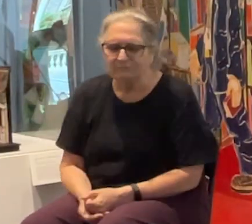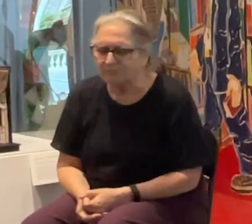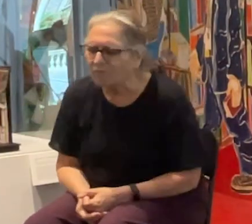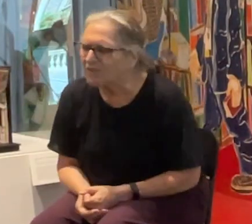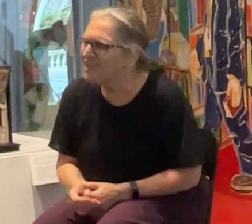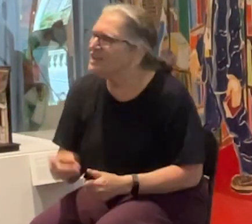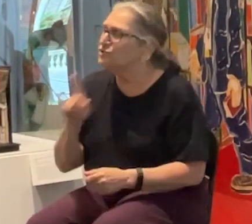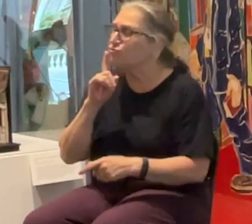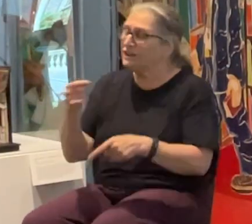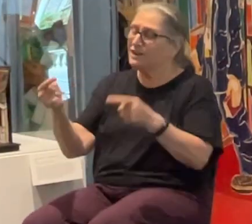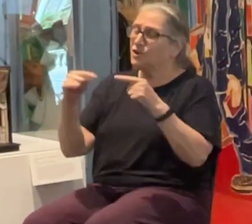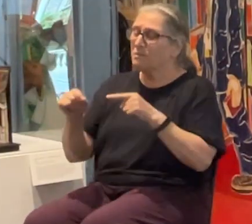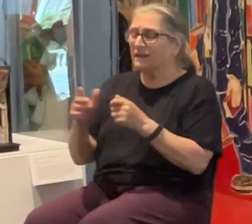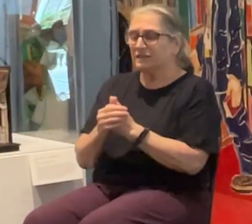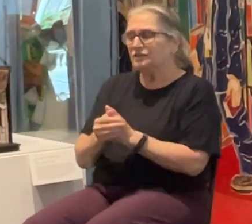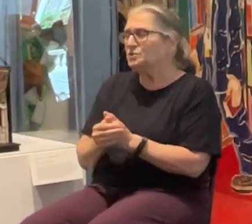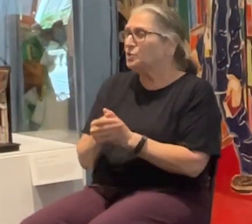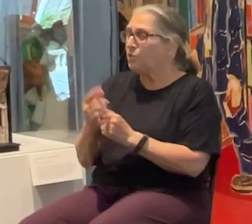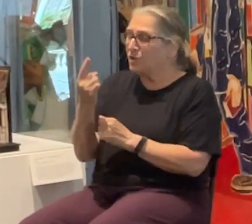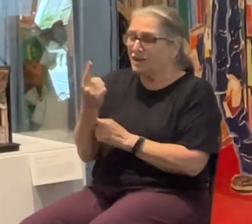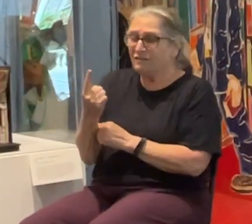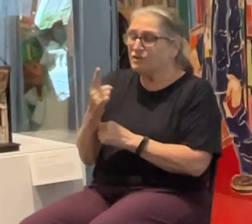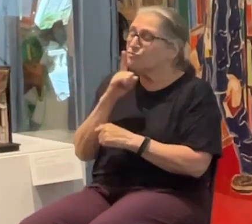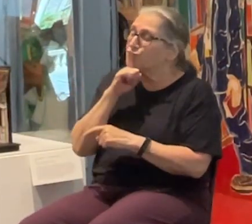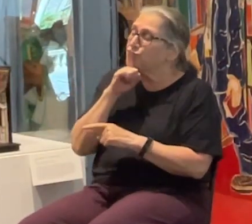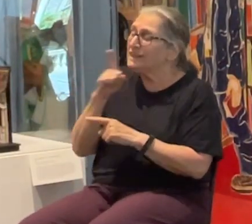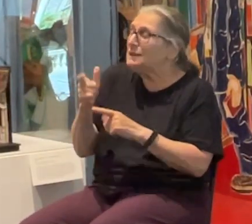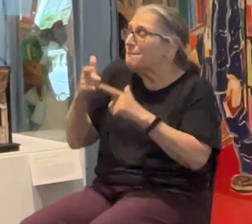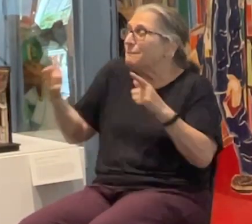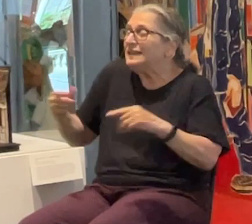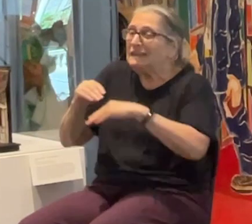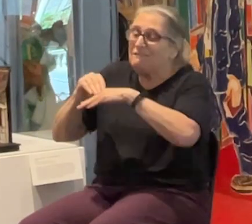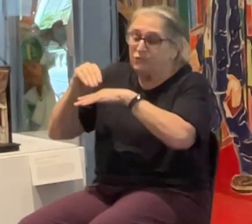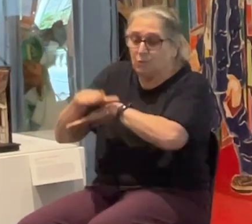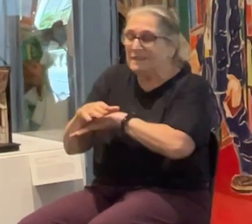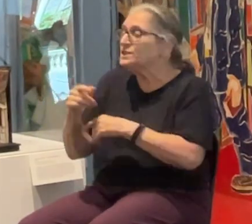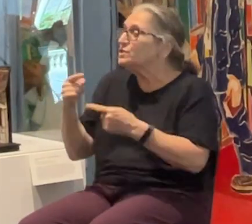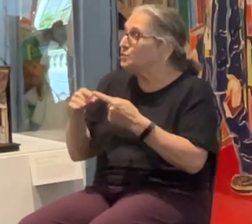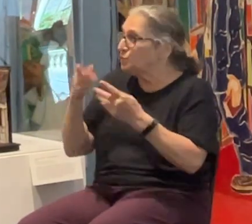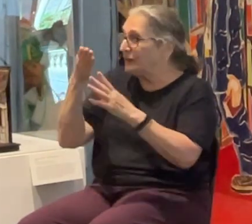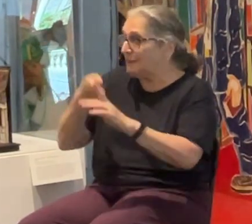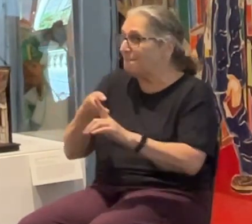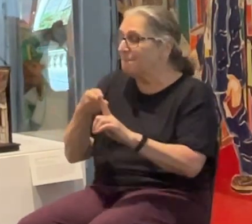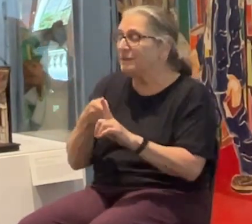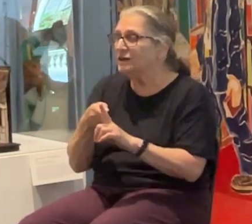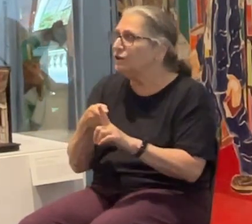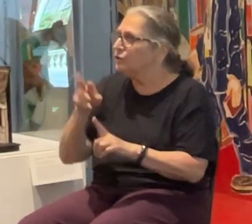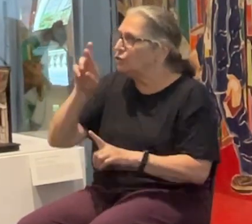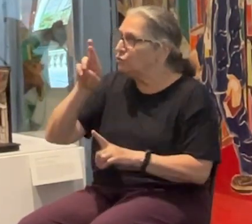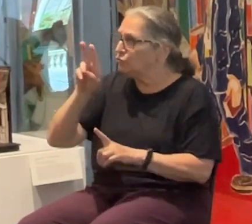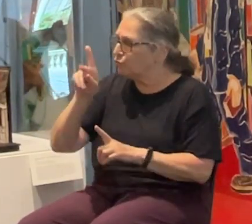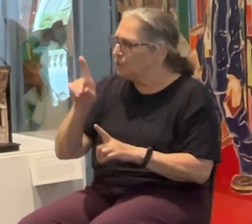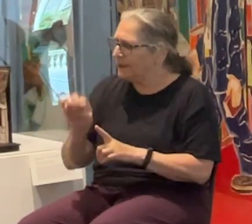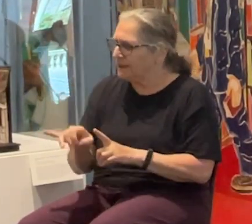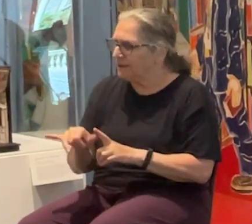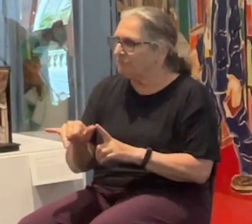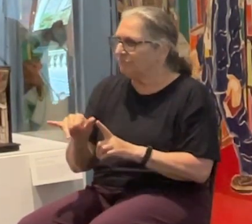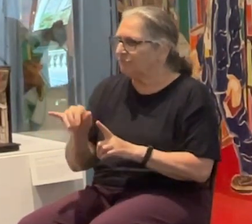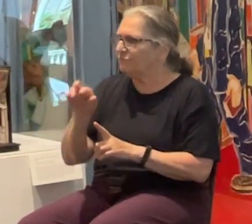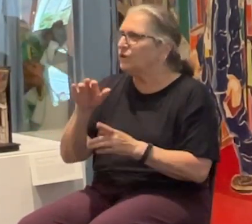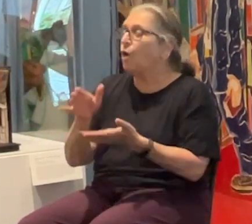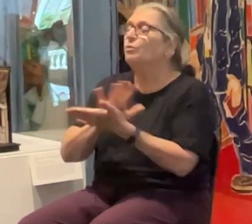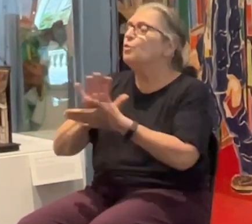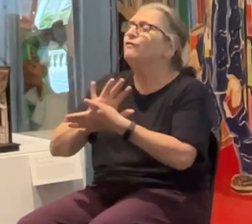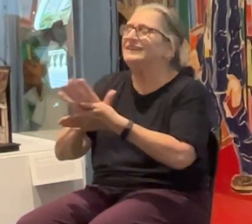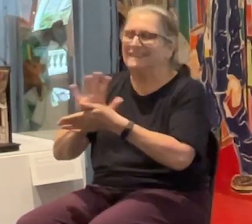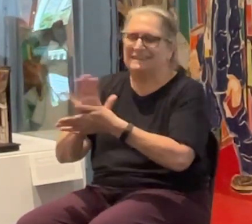goes back to one of his super early influences, which is movies. And the paradigm in that is that you have someone